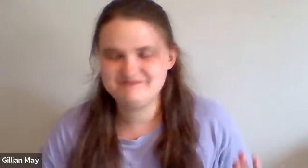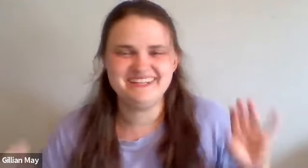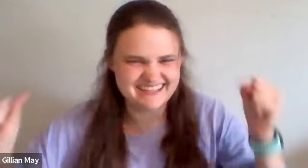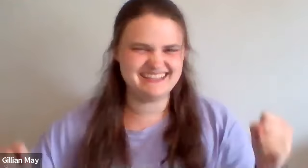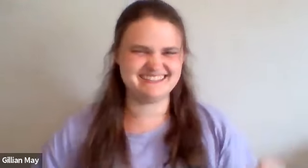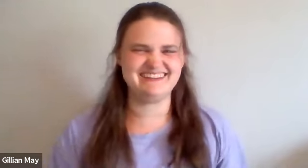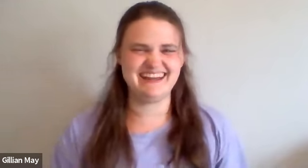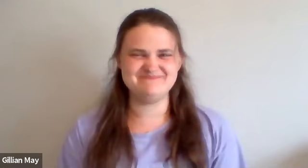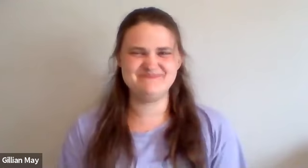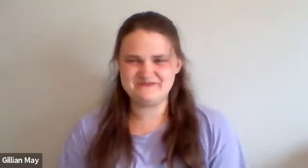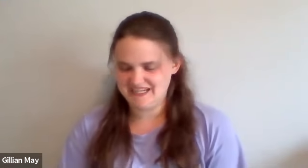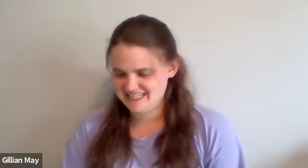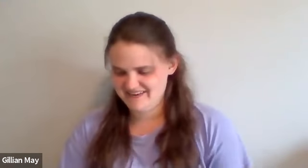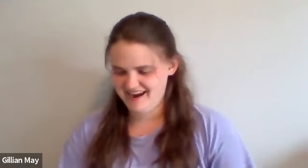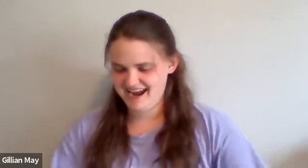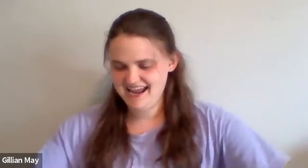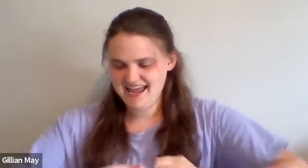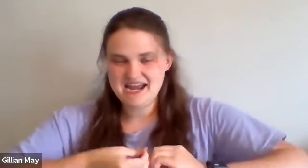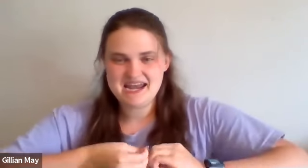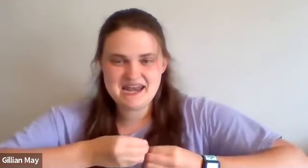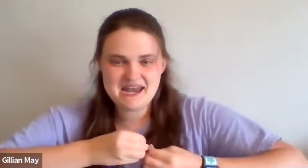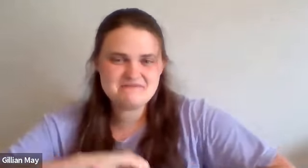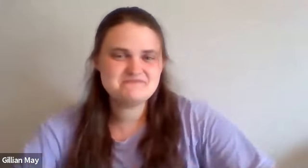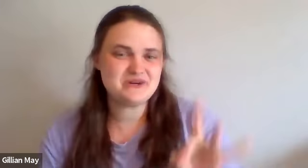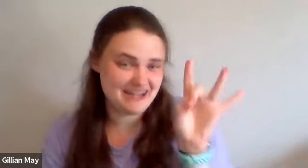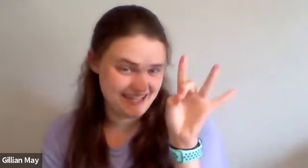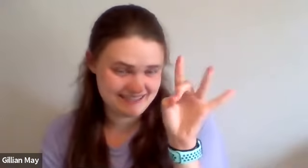But yes, okay, perfect. All right, number 8.